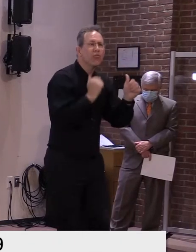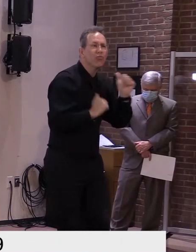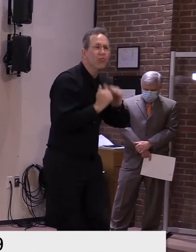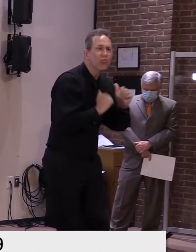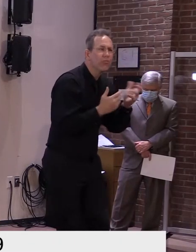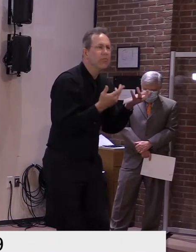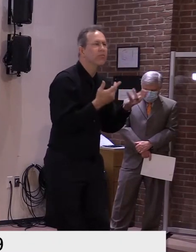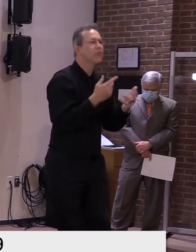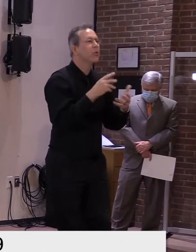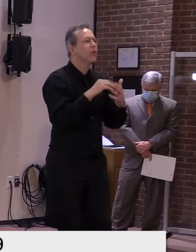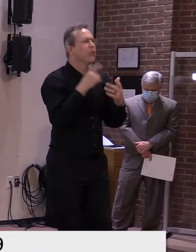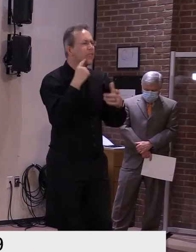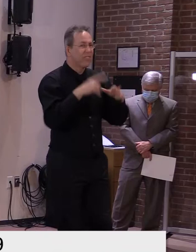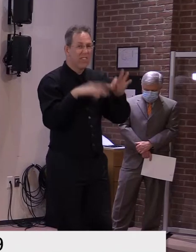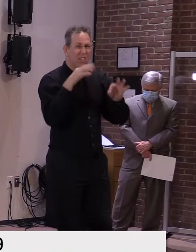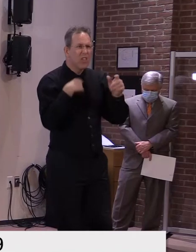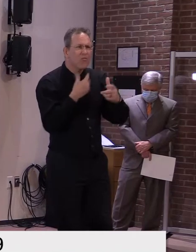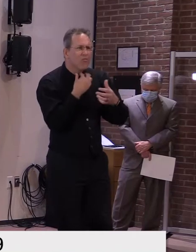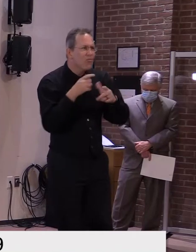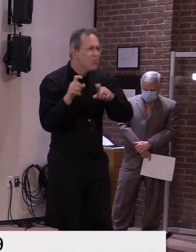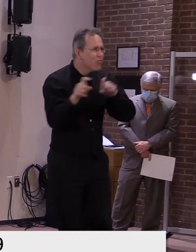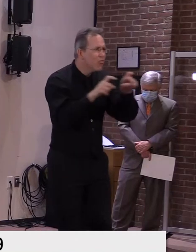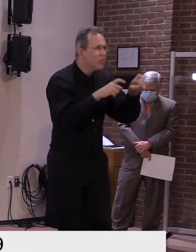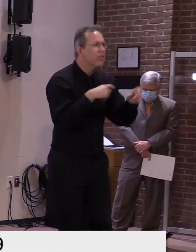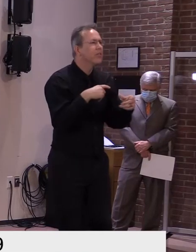survey on Senator Sanders' homepage at